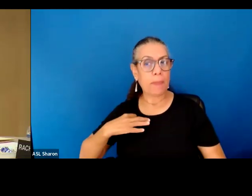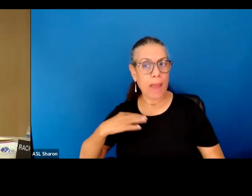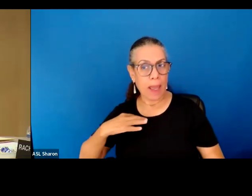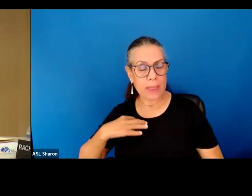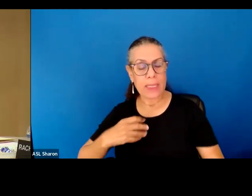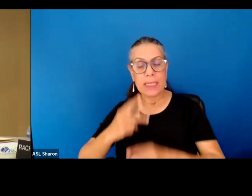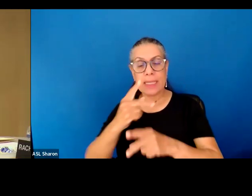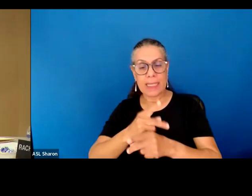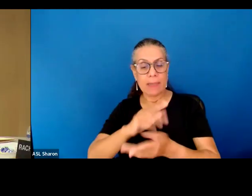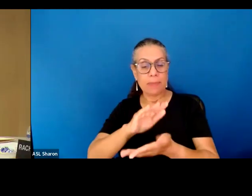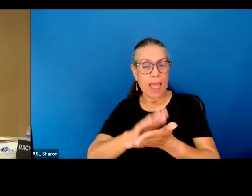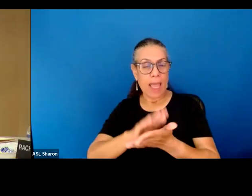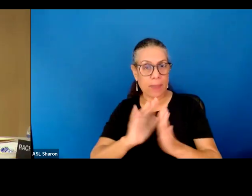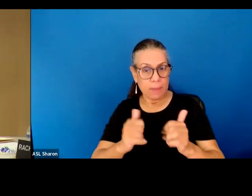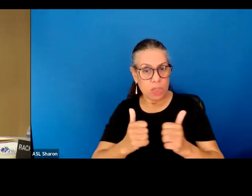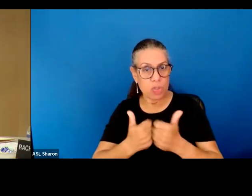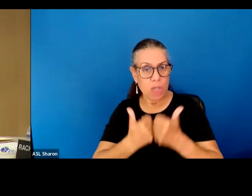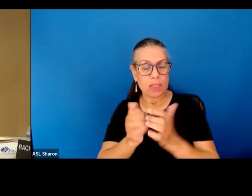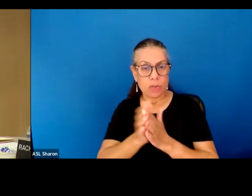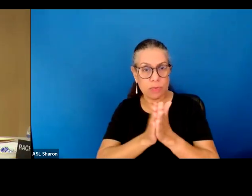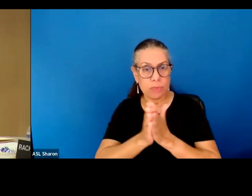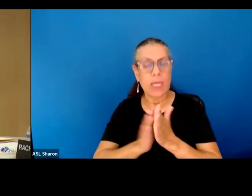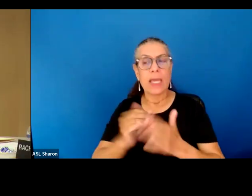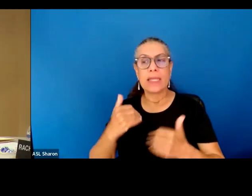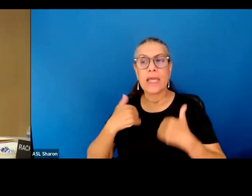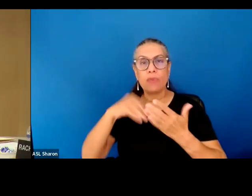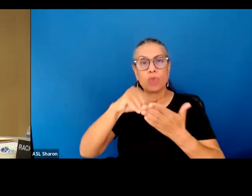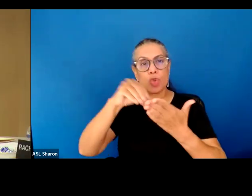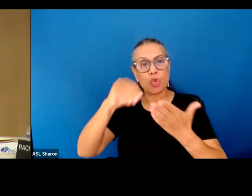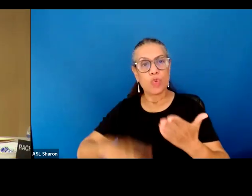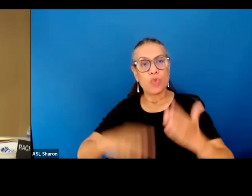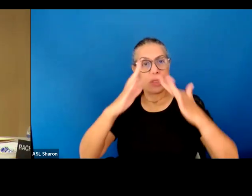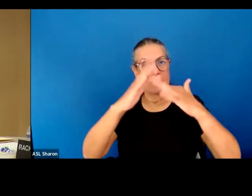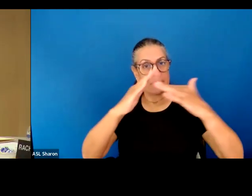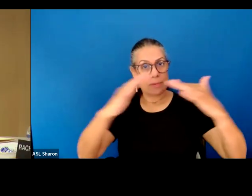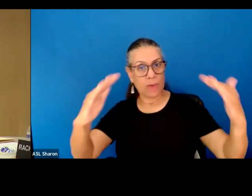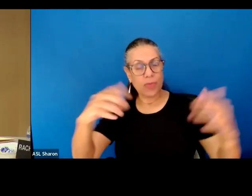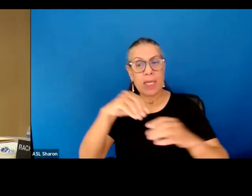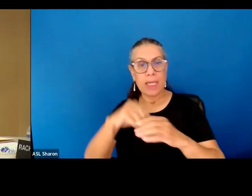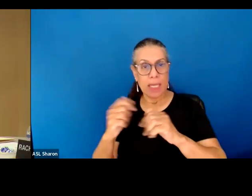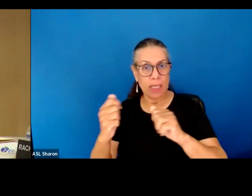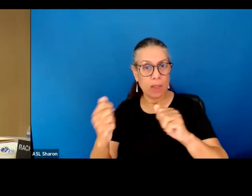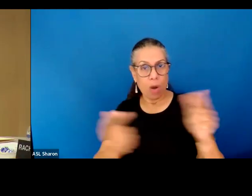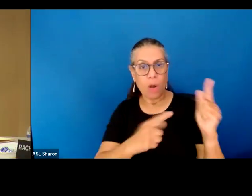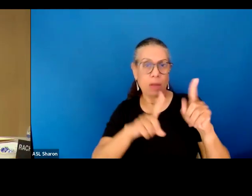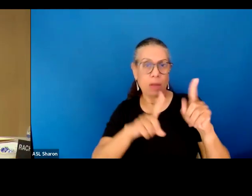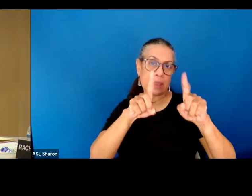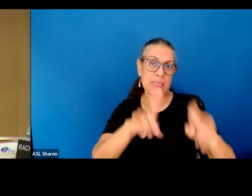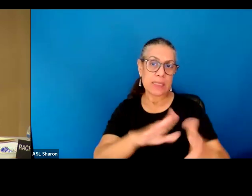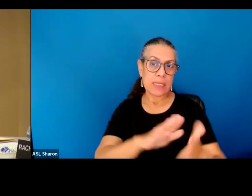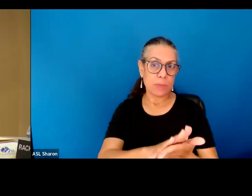maintain the academic rigor, and generate a student body that better reflects the demographics of all students in the city of